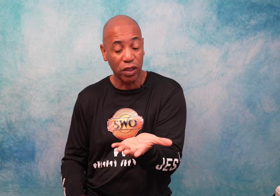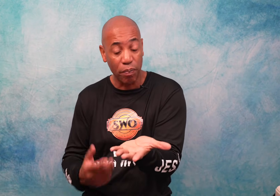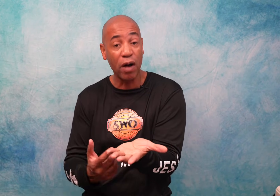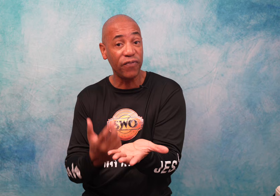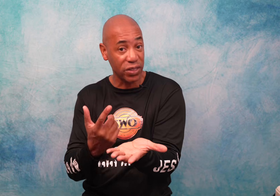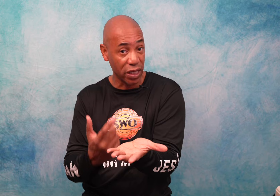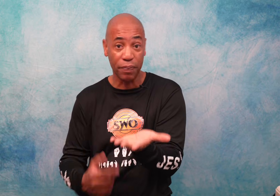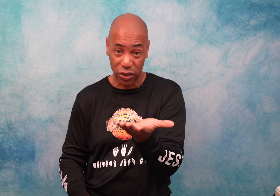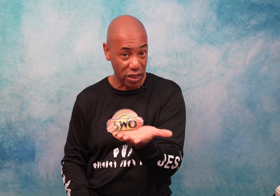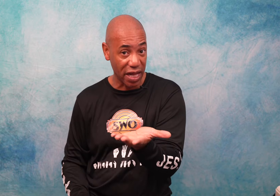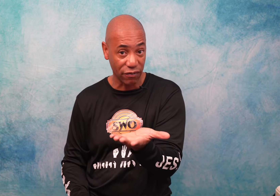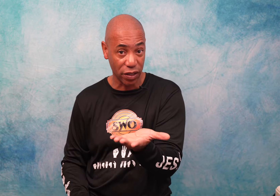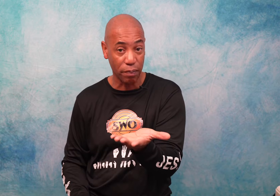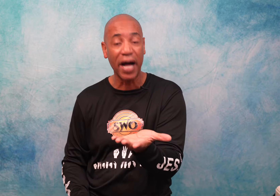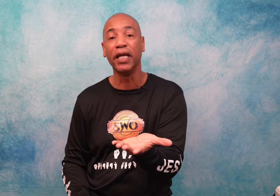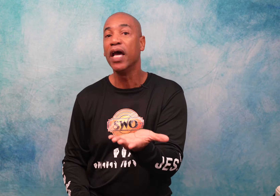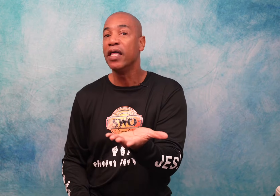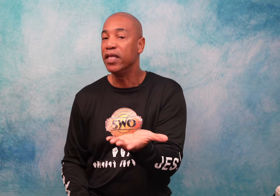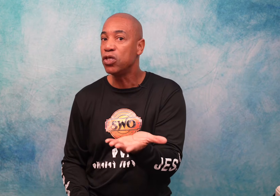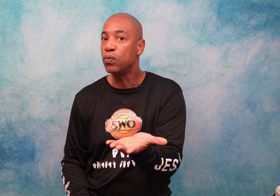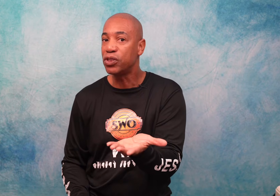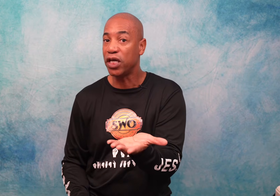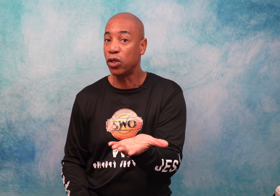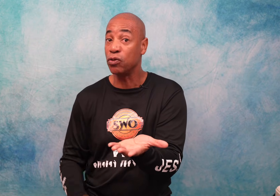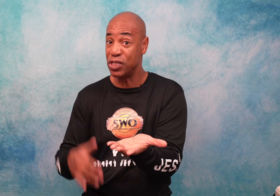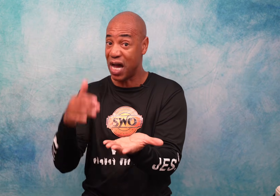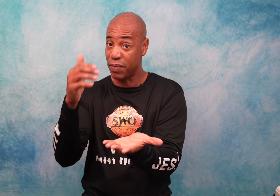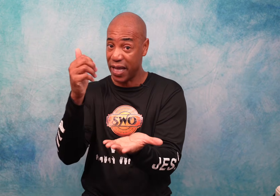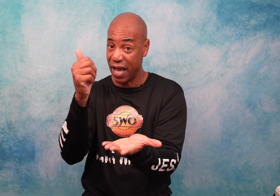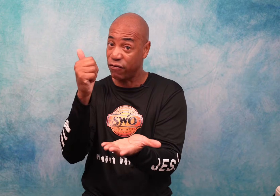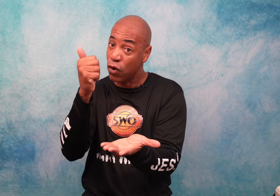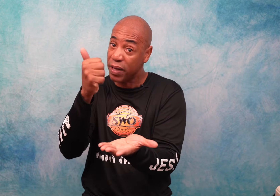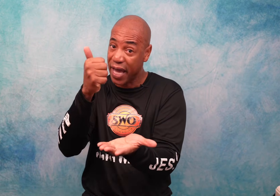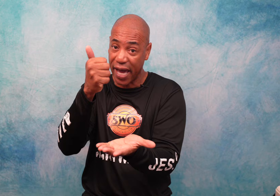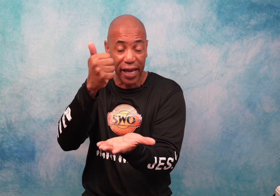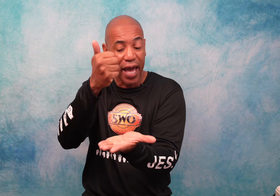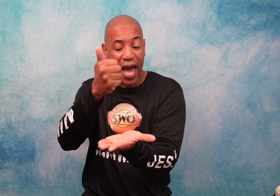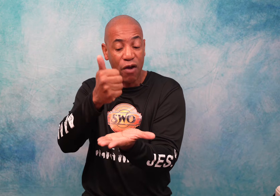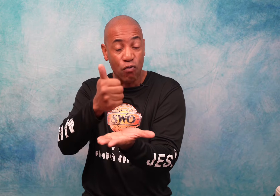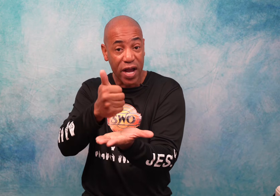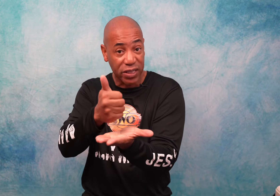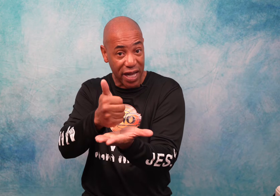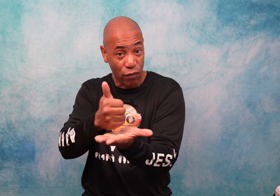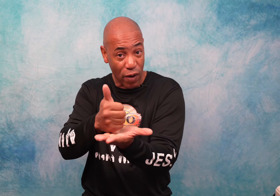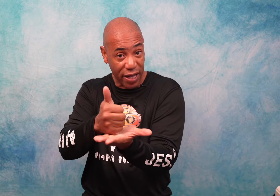the palm facing up, extended out in front of the body. Then you will take your dominant hand, form an A, and rest that right up